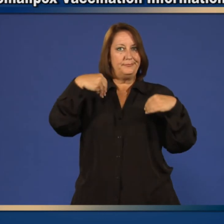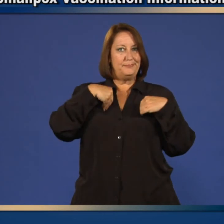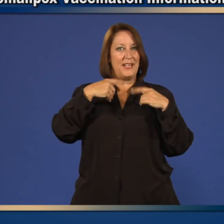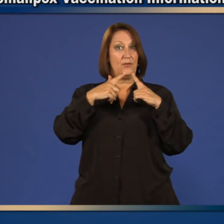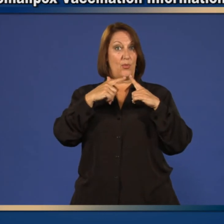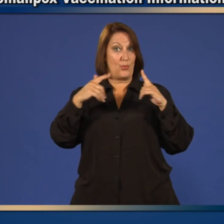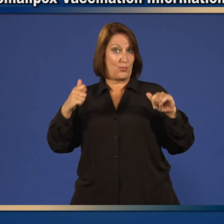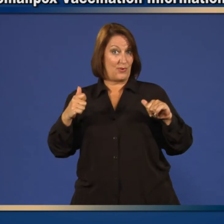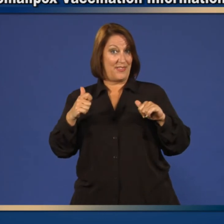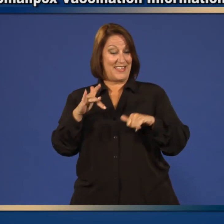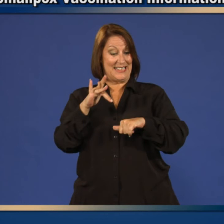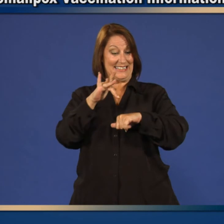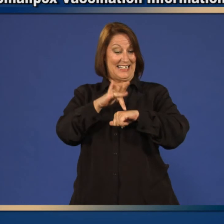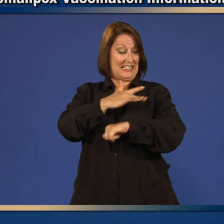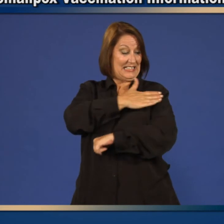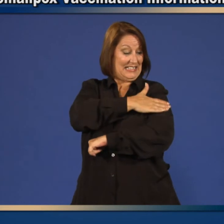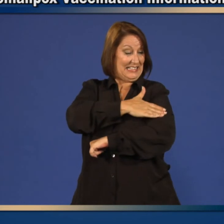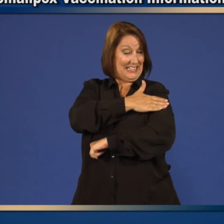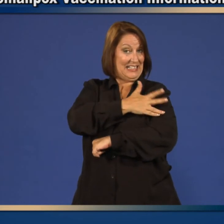bedding, etc.